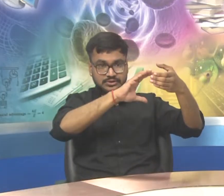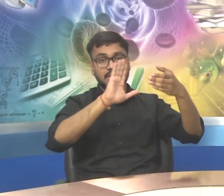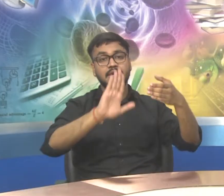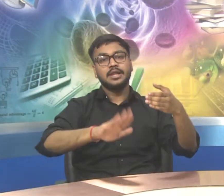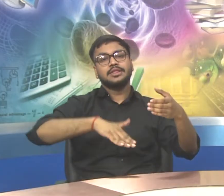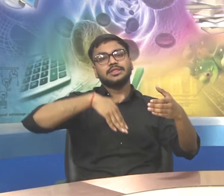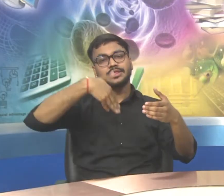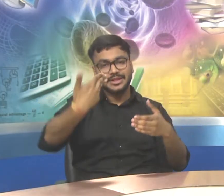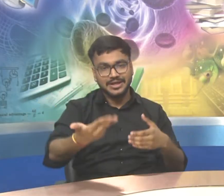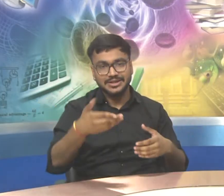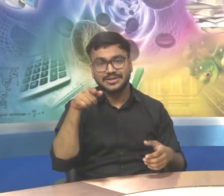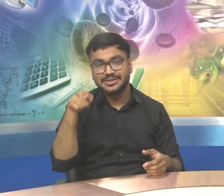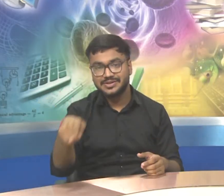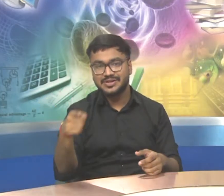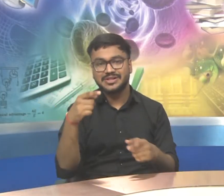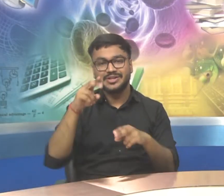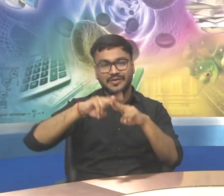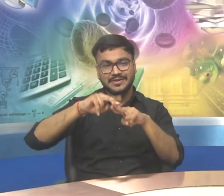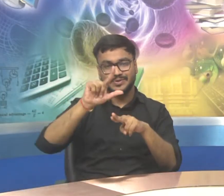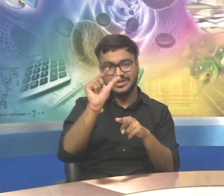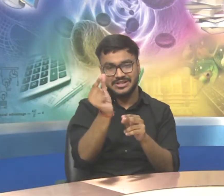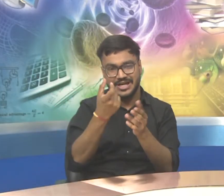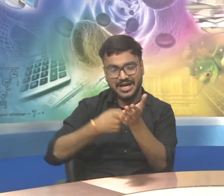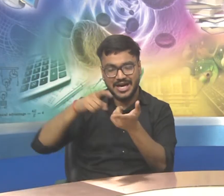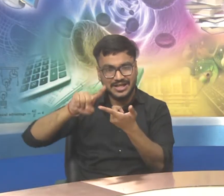Then add wheat flour to the water.